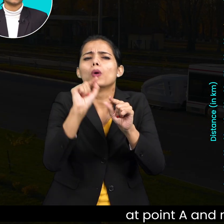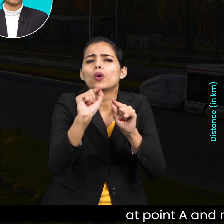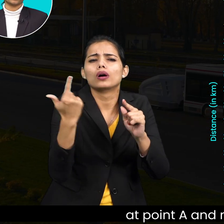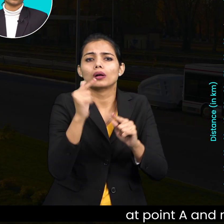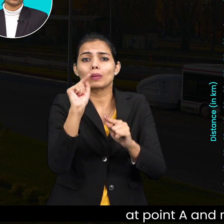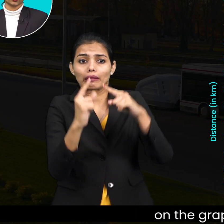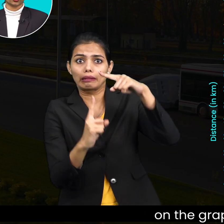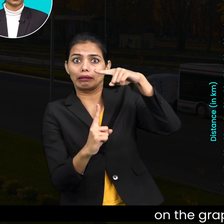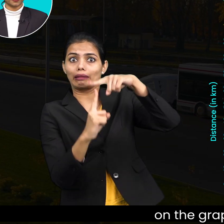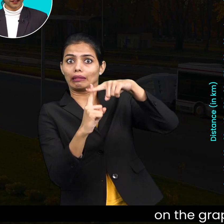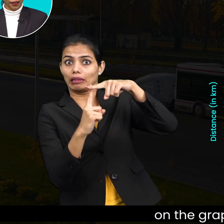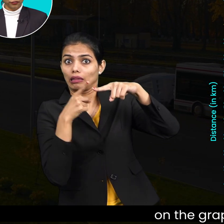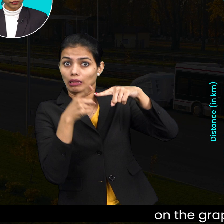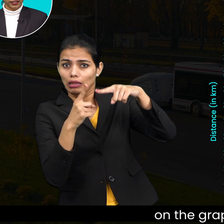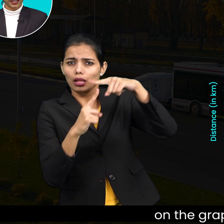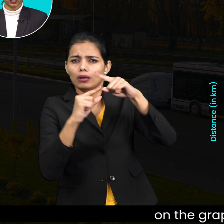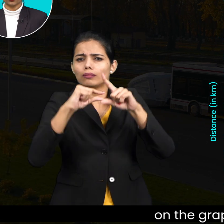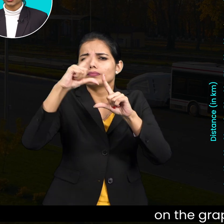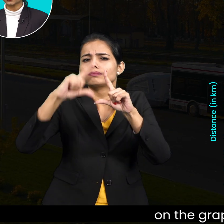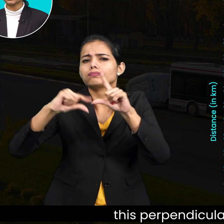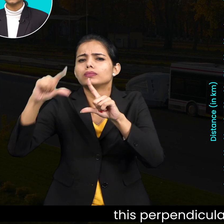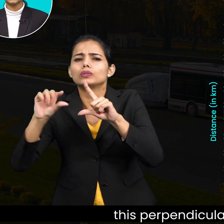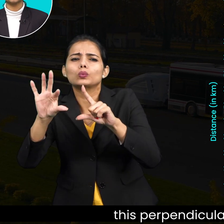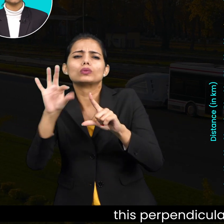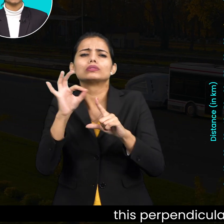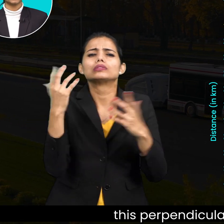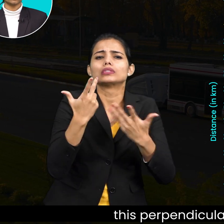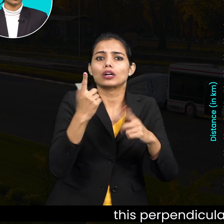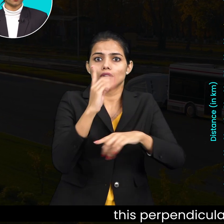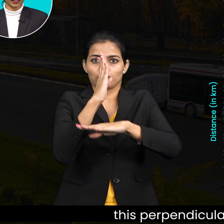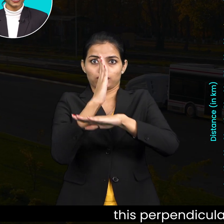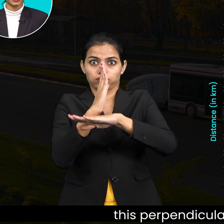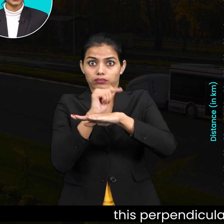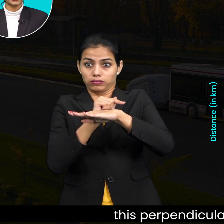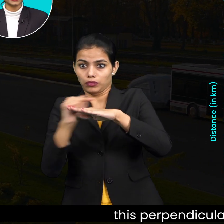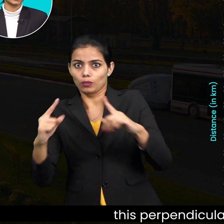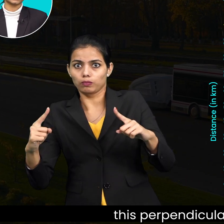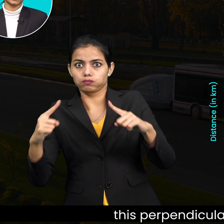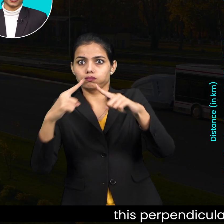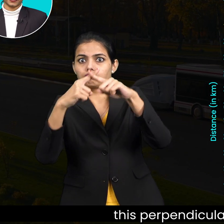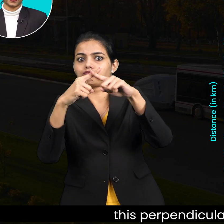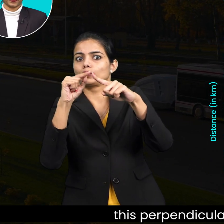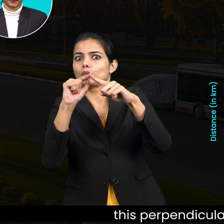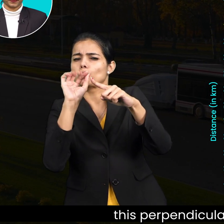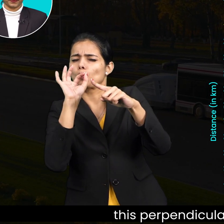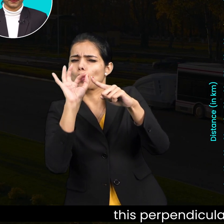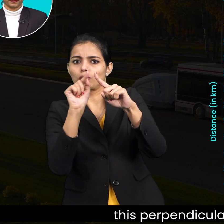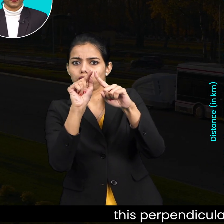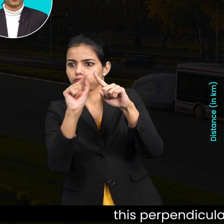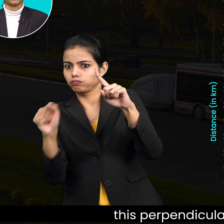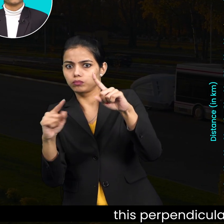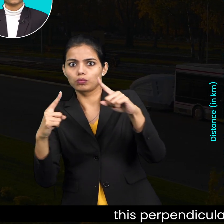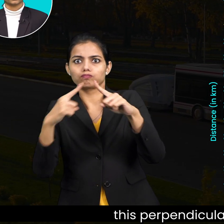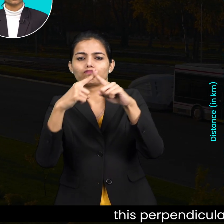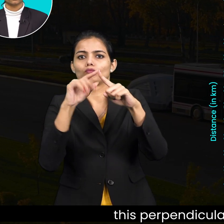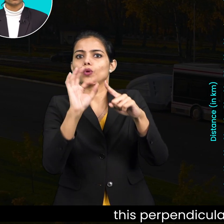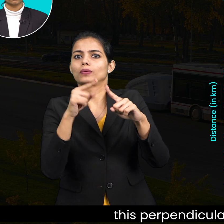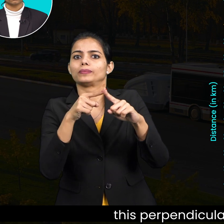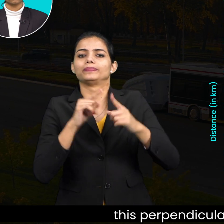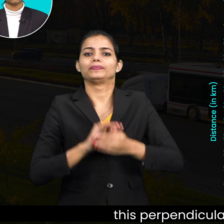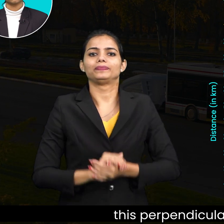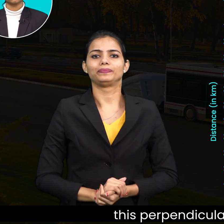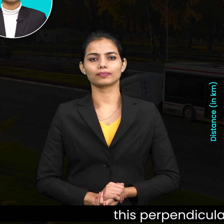T on the graph at which this perpendicular line intersects it.